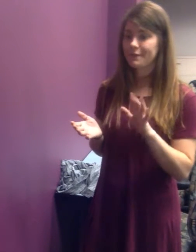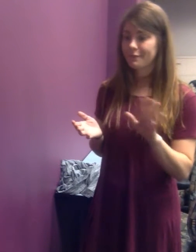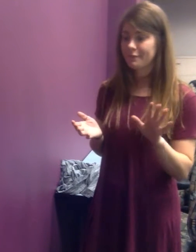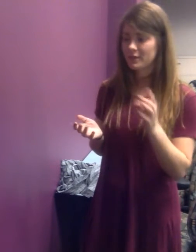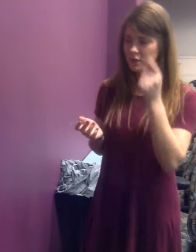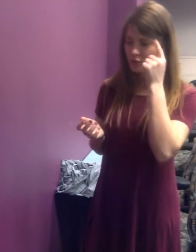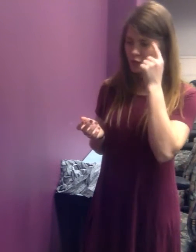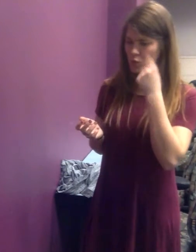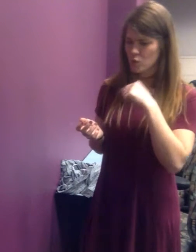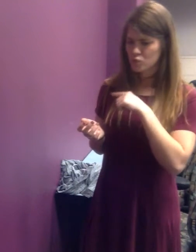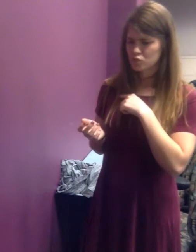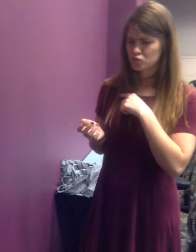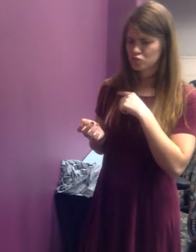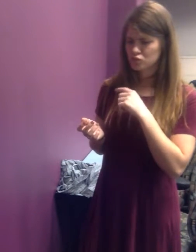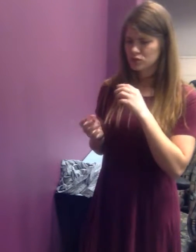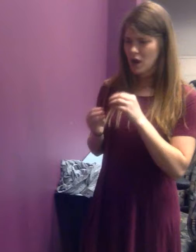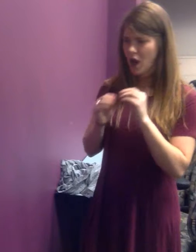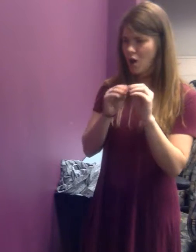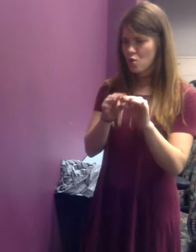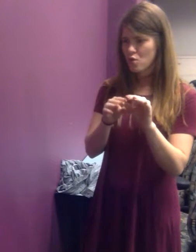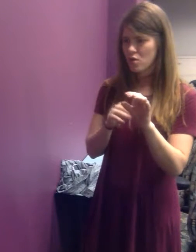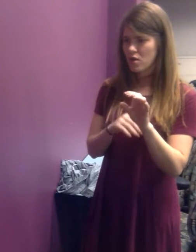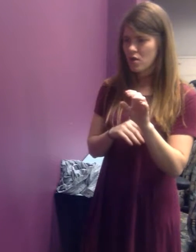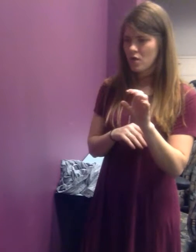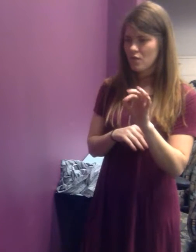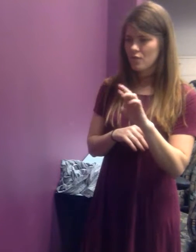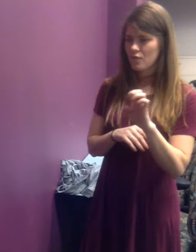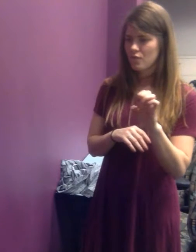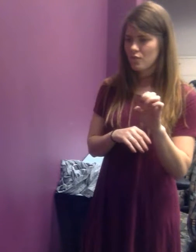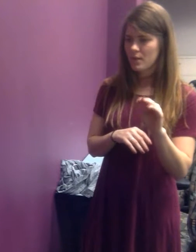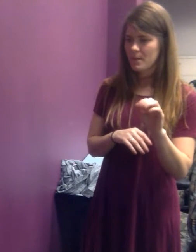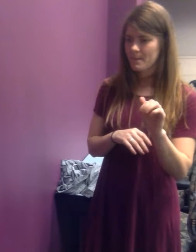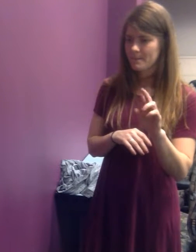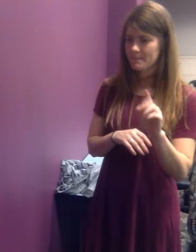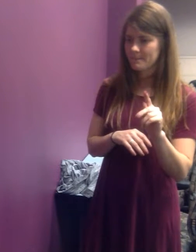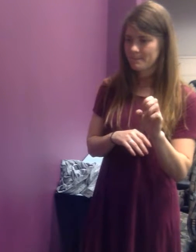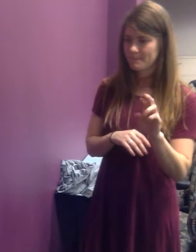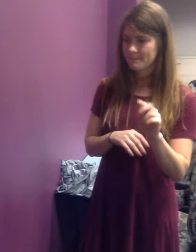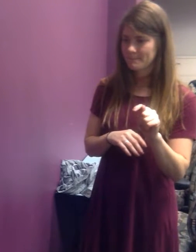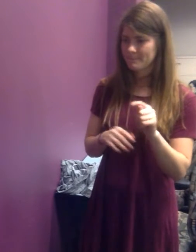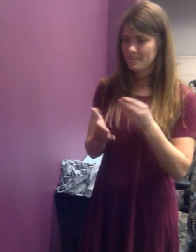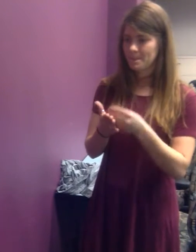We're glad to have his support. We don't disclose the level of contributions, but we're very proud to have their support. Americans for